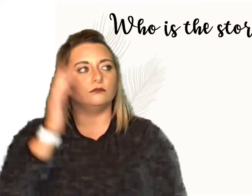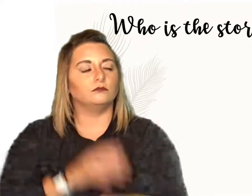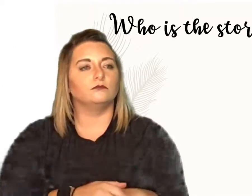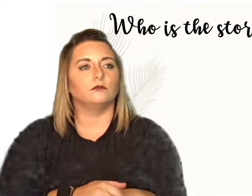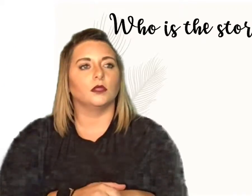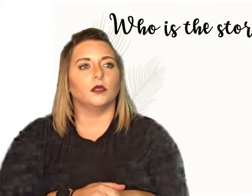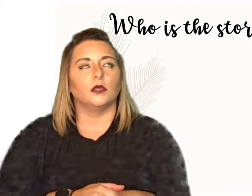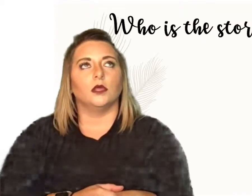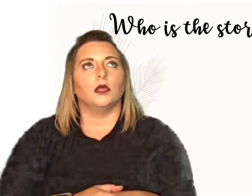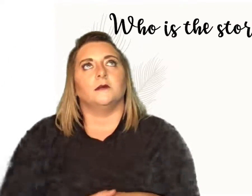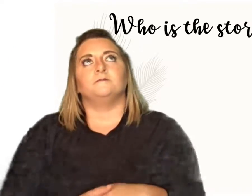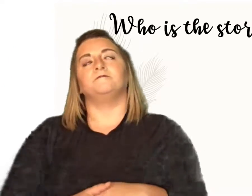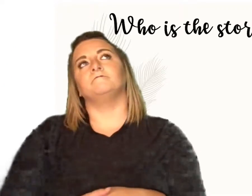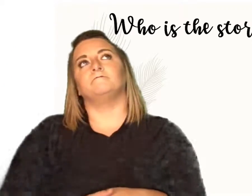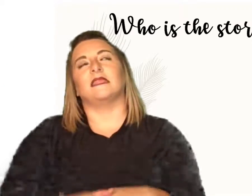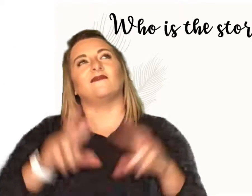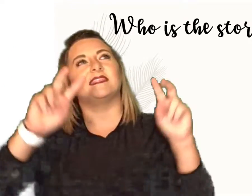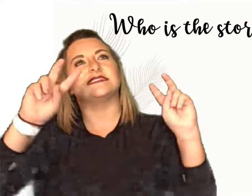know?